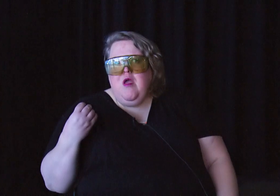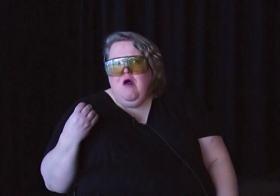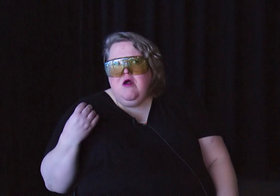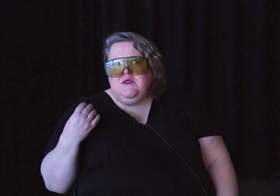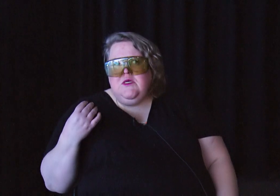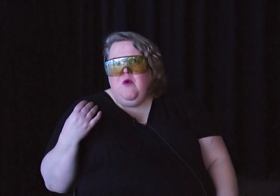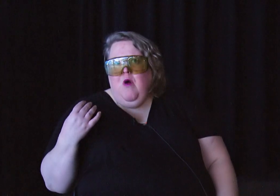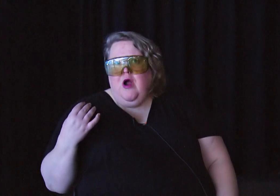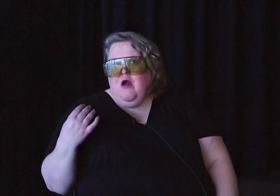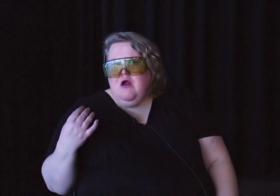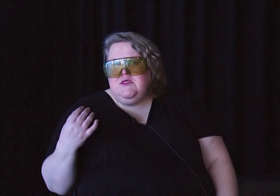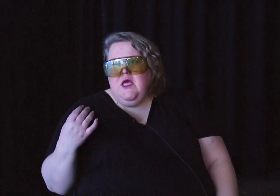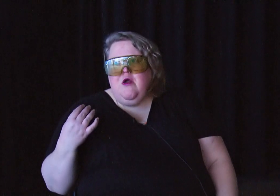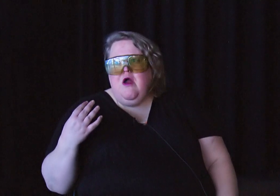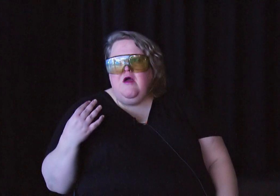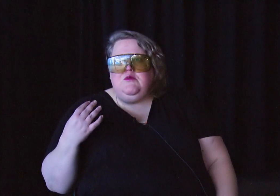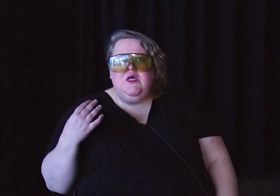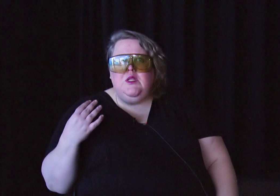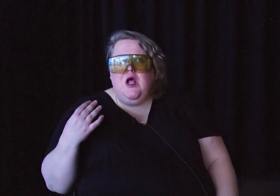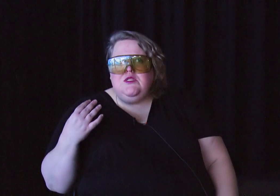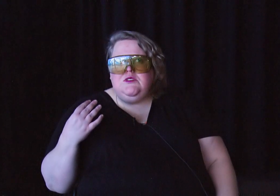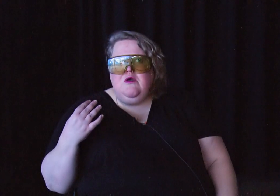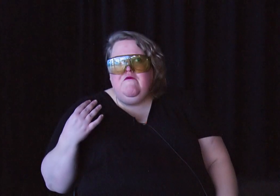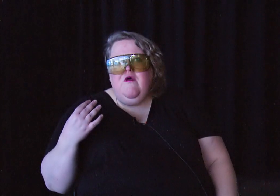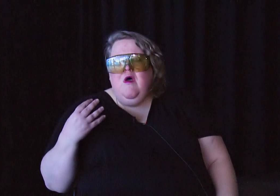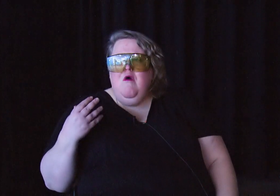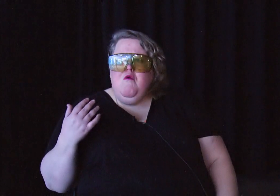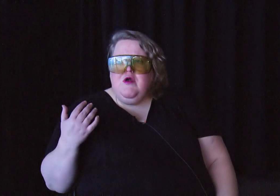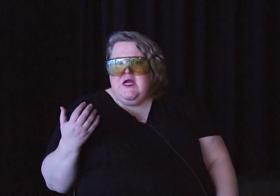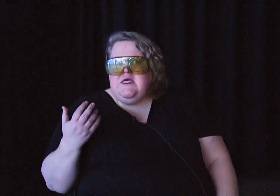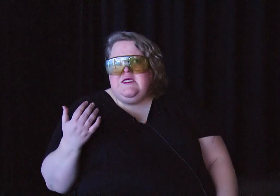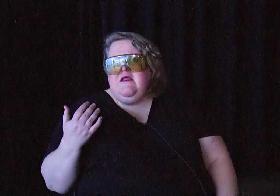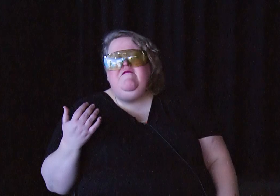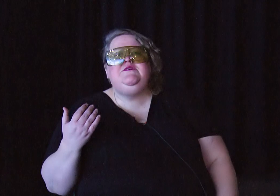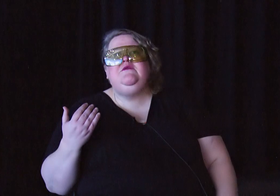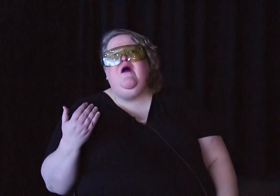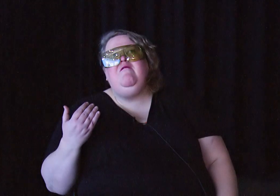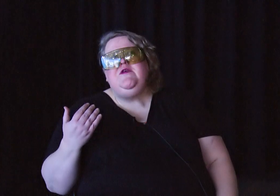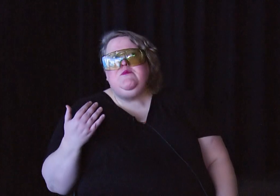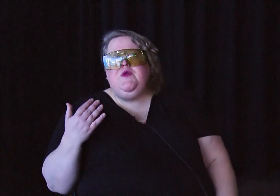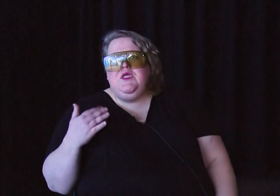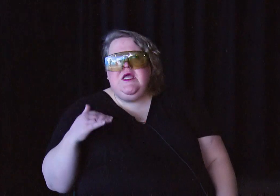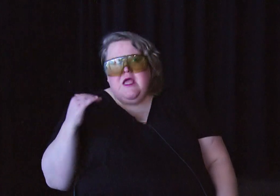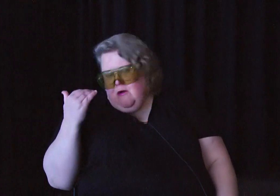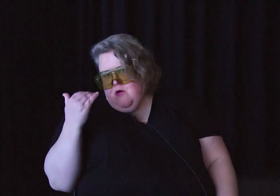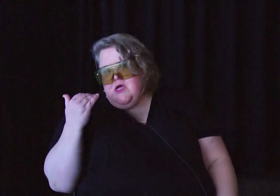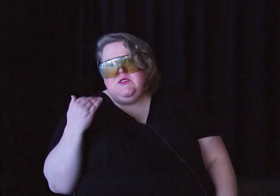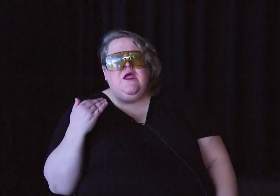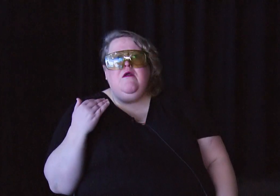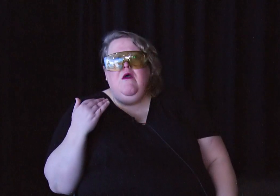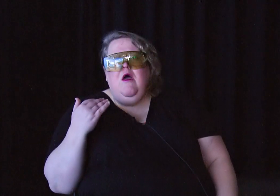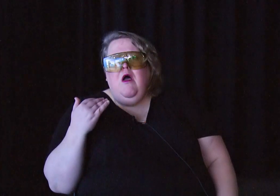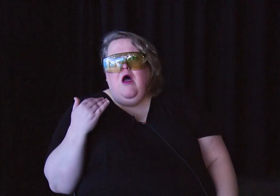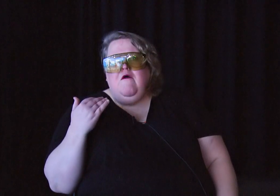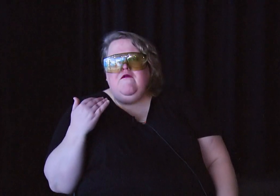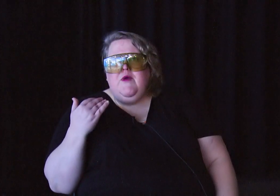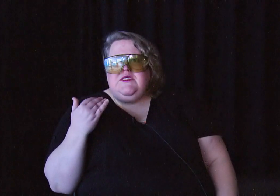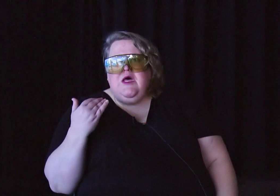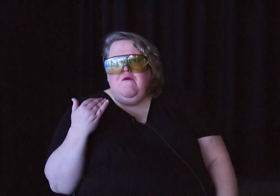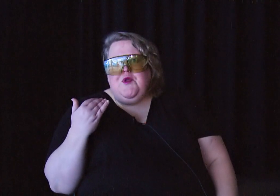Arts, and the Walker Art Center. I've done lots of organizing and visibility increasing for myself and